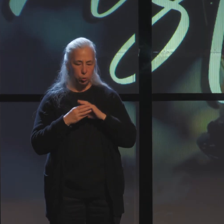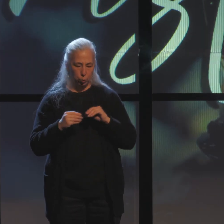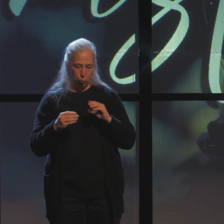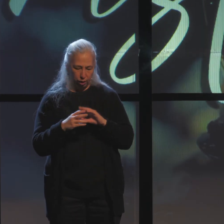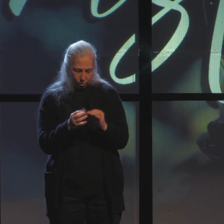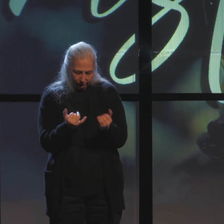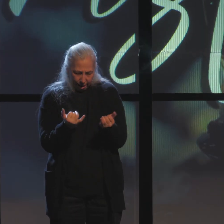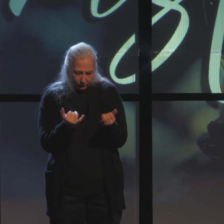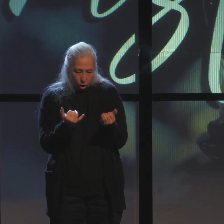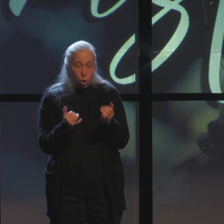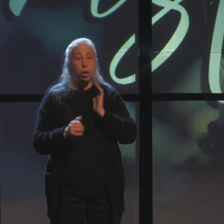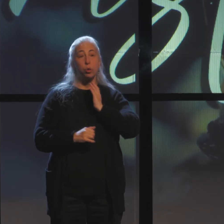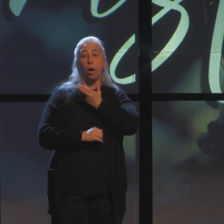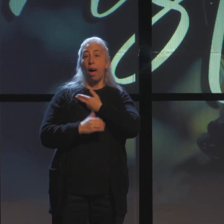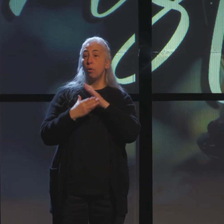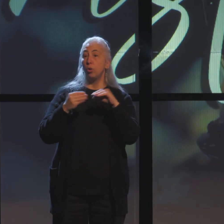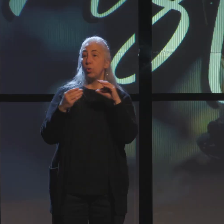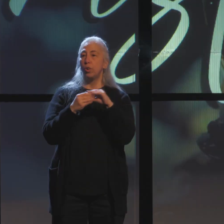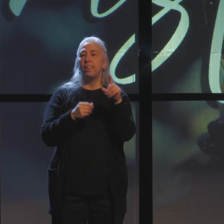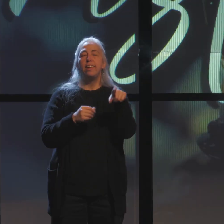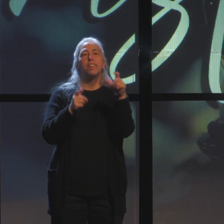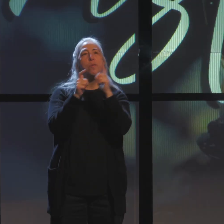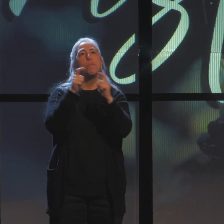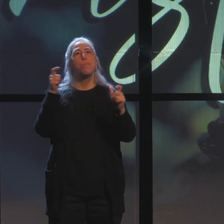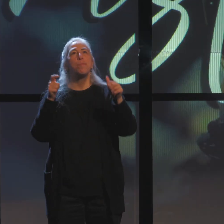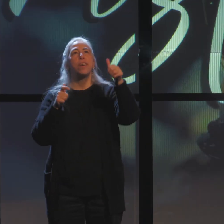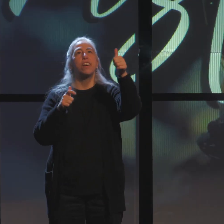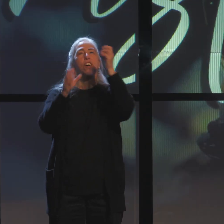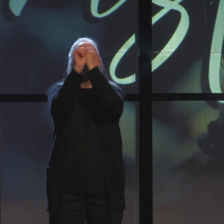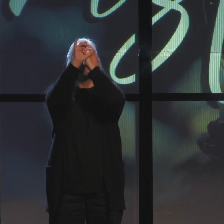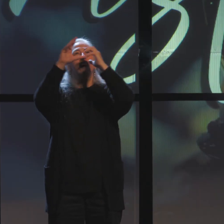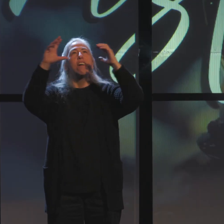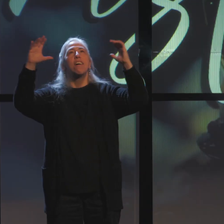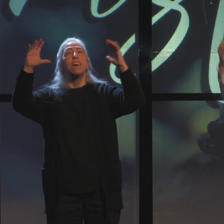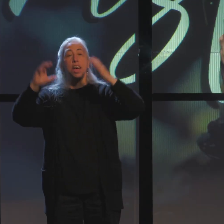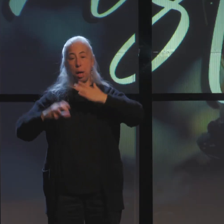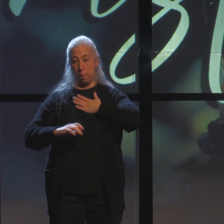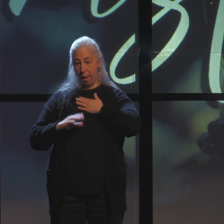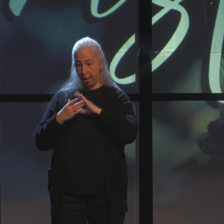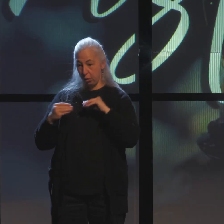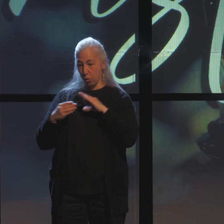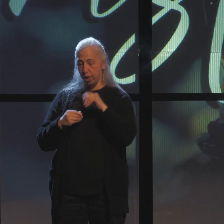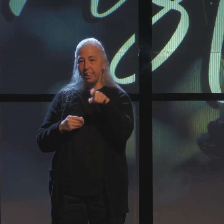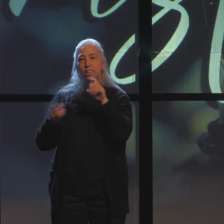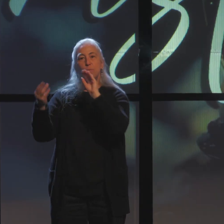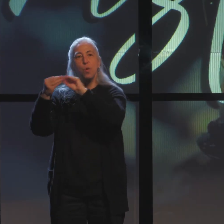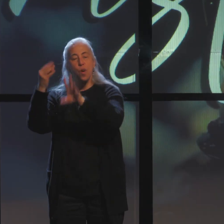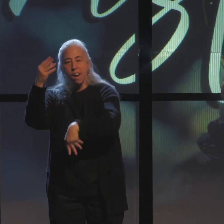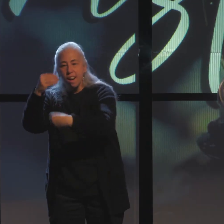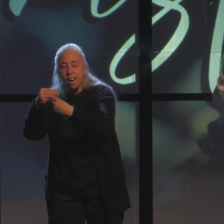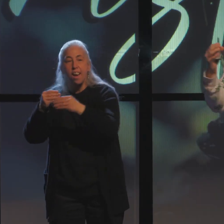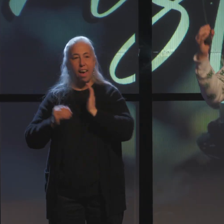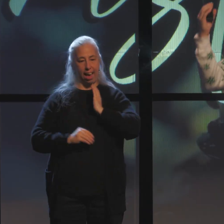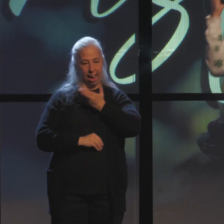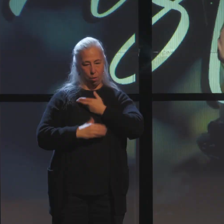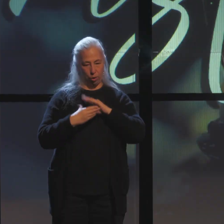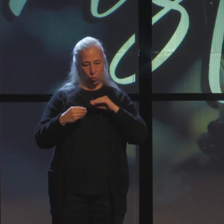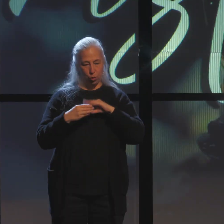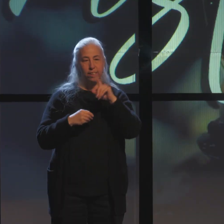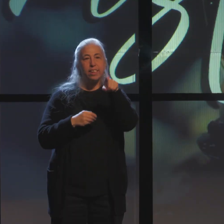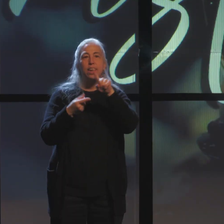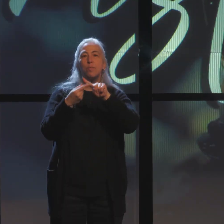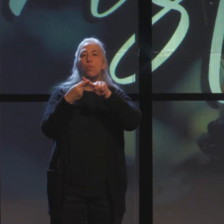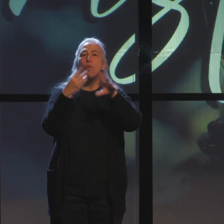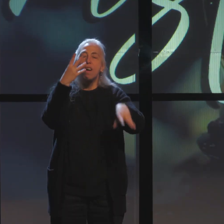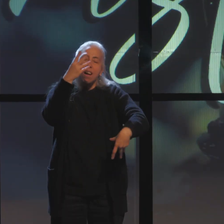story needs something bigger. If my story needs more and we need our stories, then our stories need something bigger,